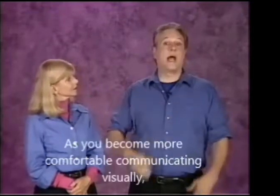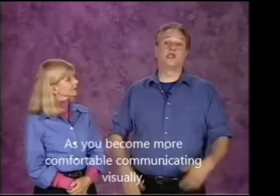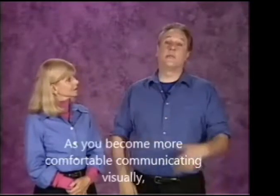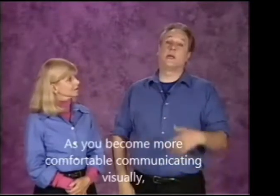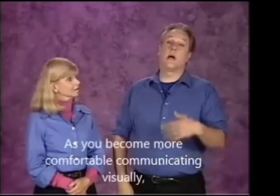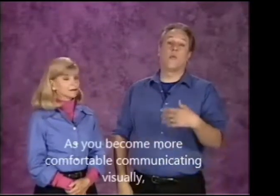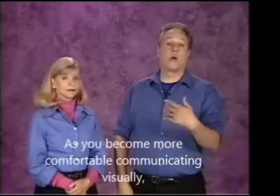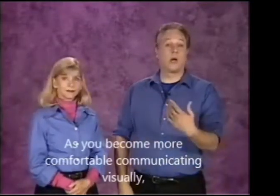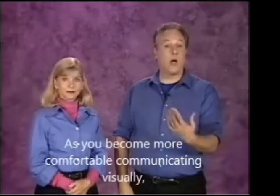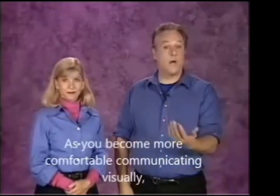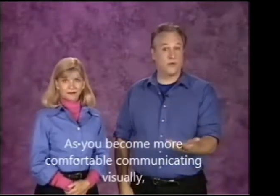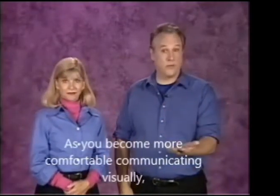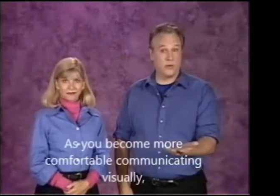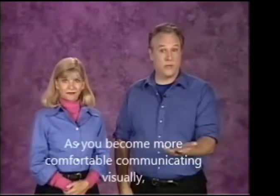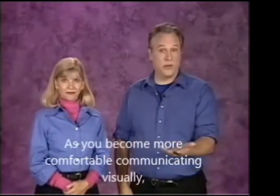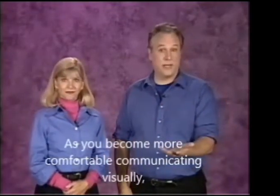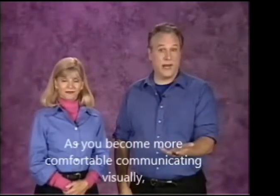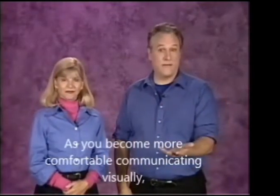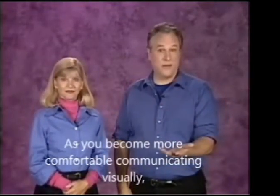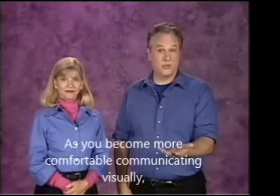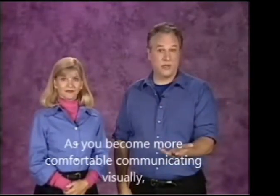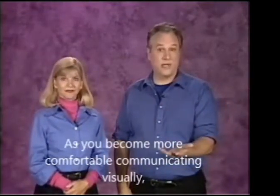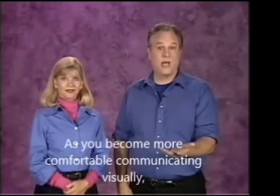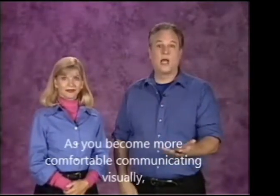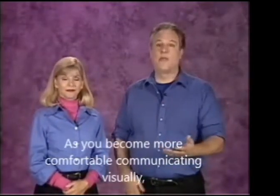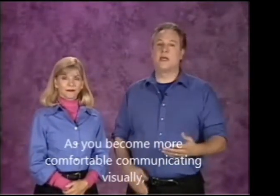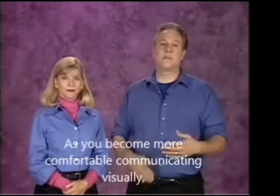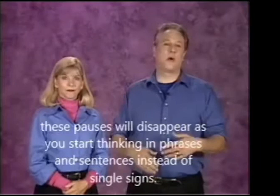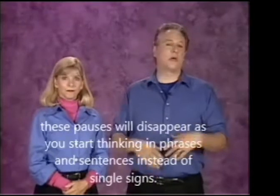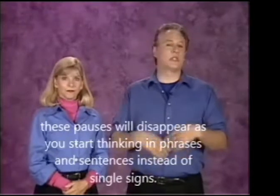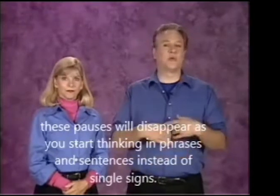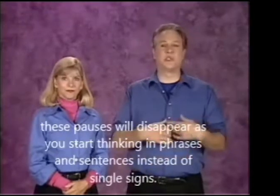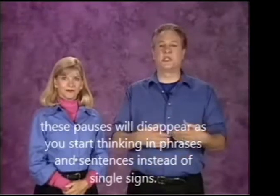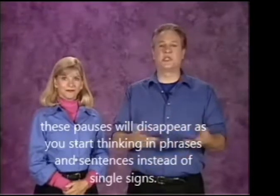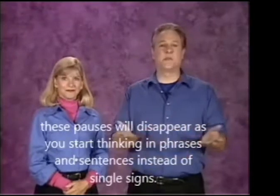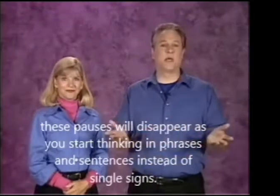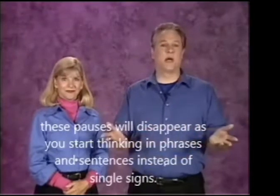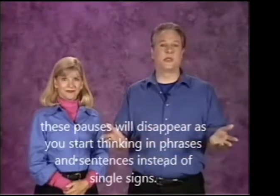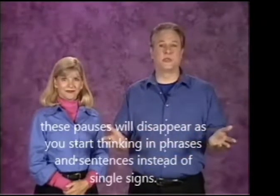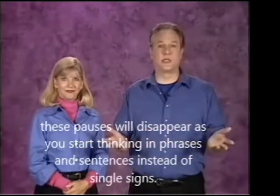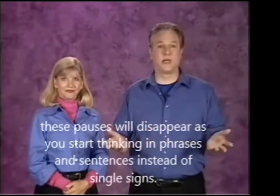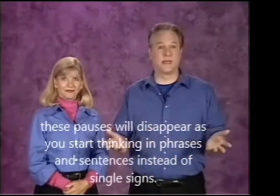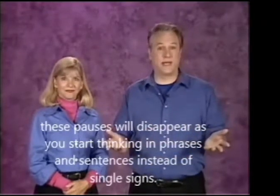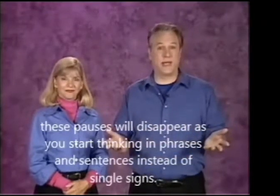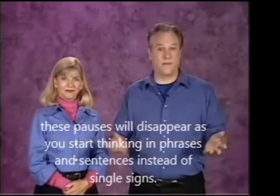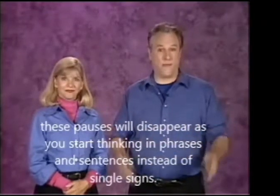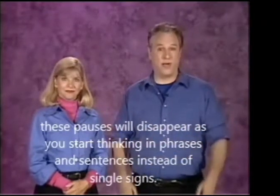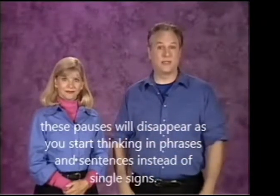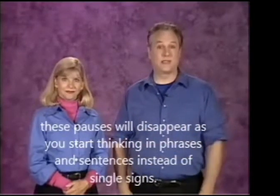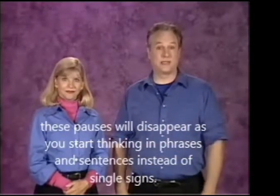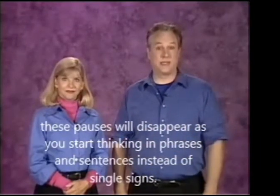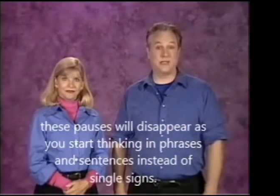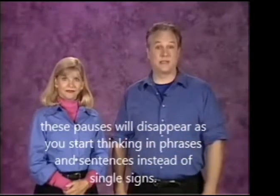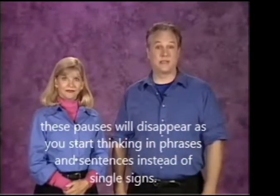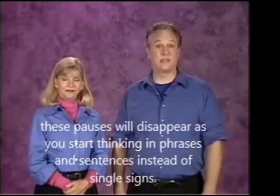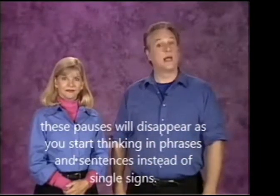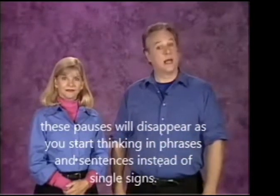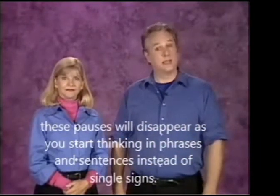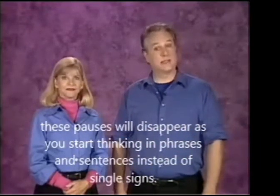As you become more comfortable communicating visually, these pauses will disappear as you start thinking in phrases and sentences instead